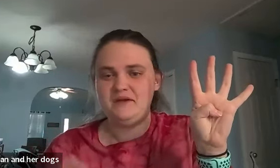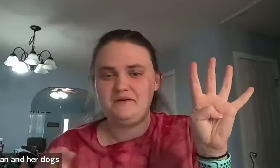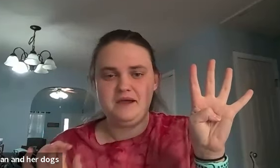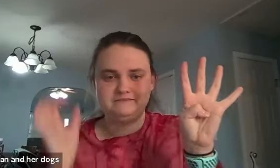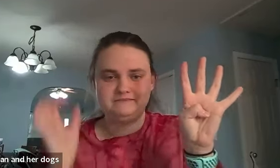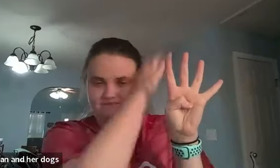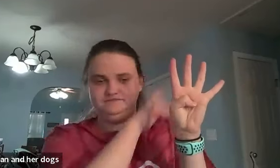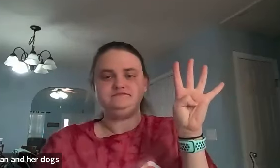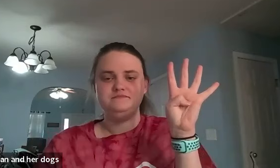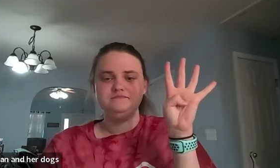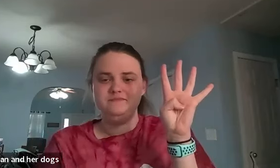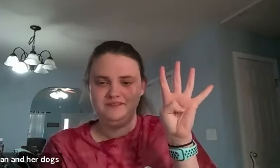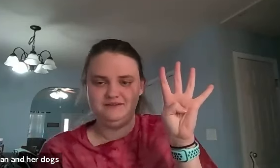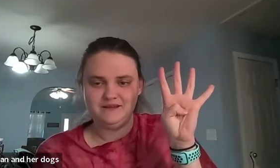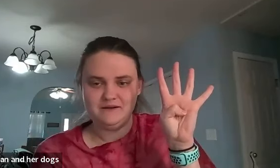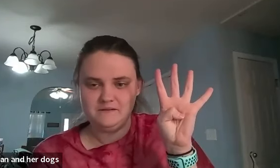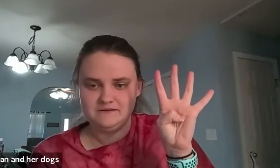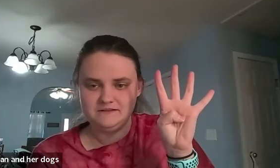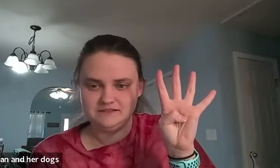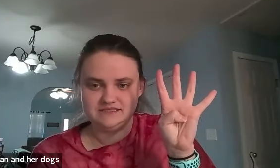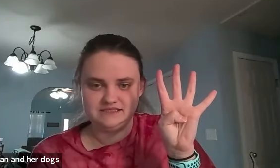Okay. There we go. Let's